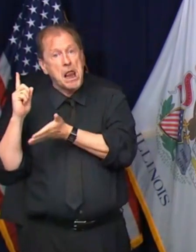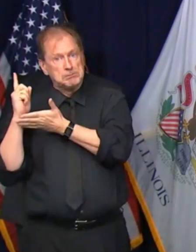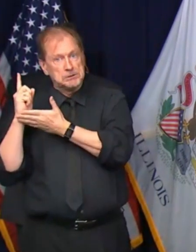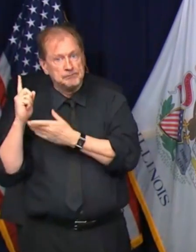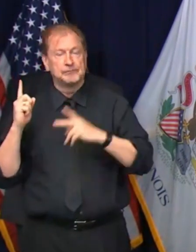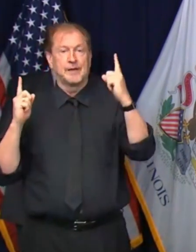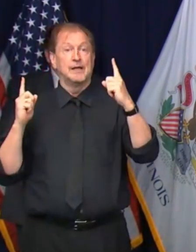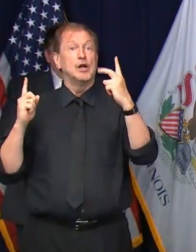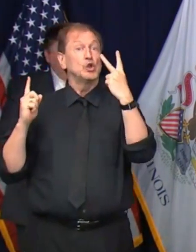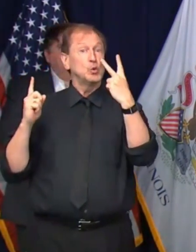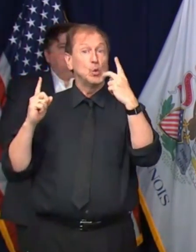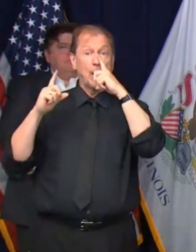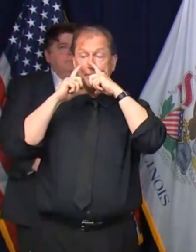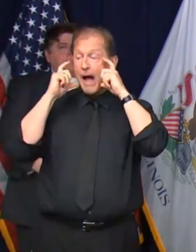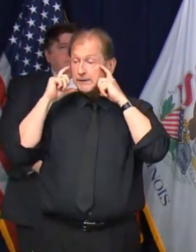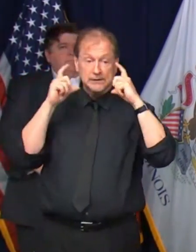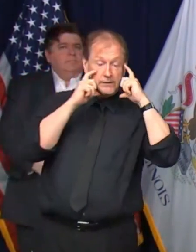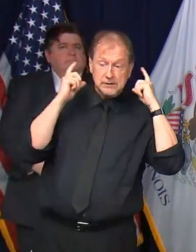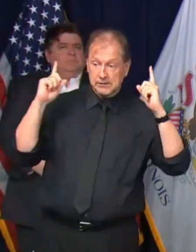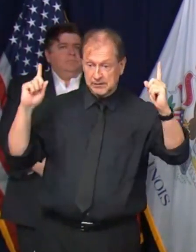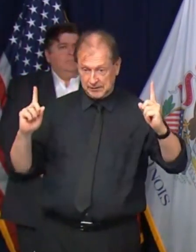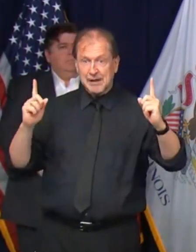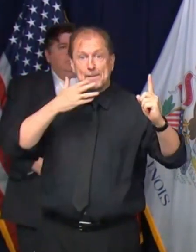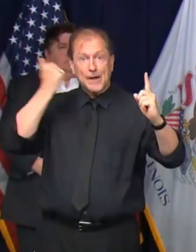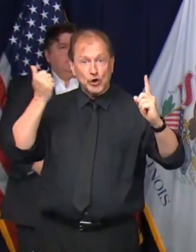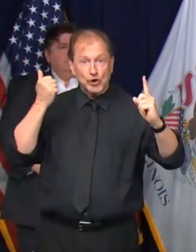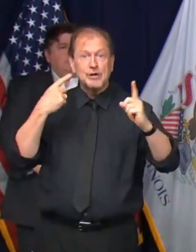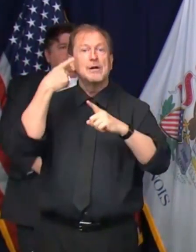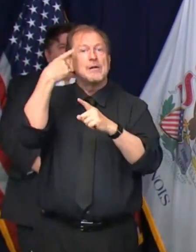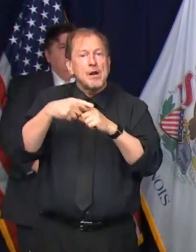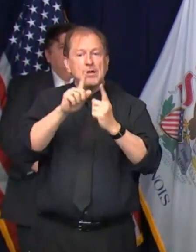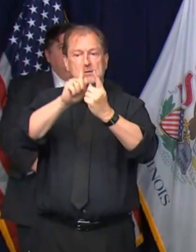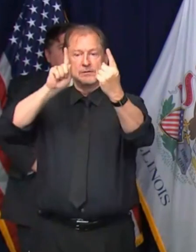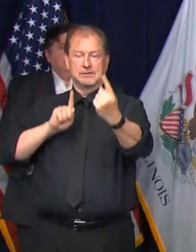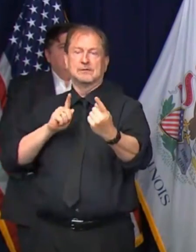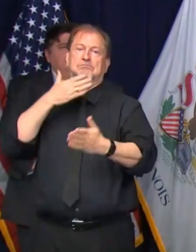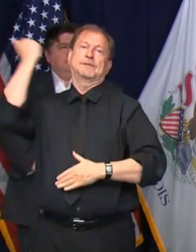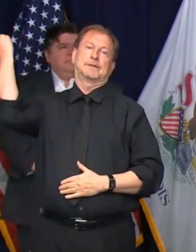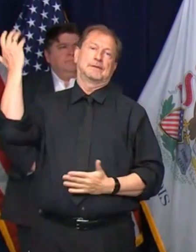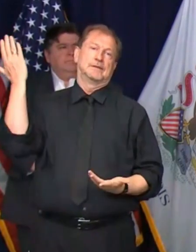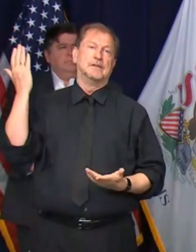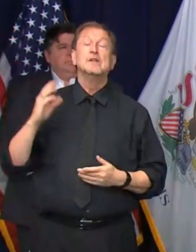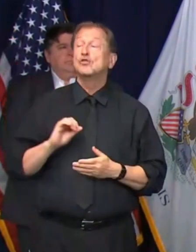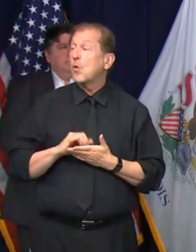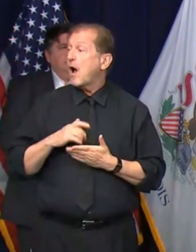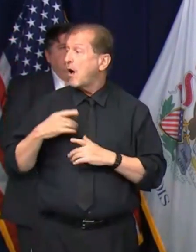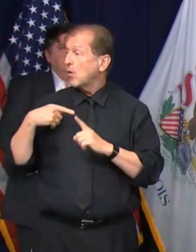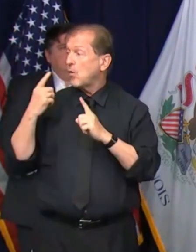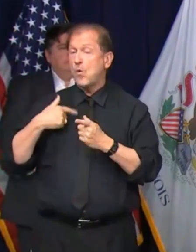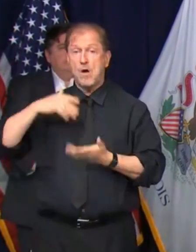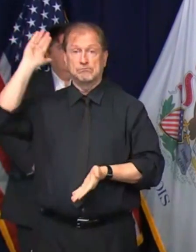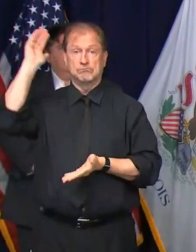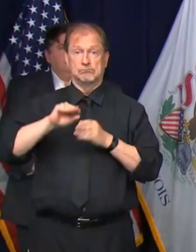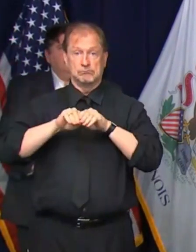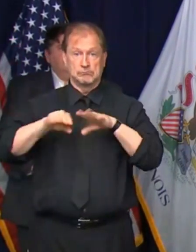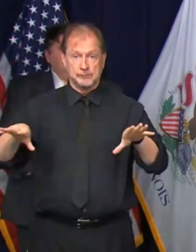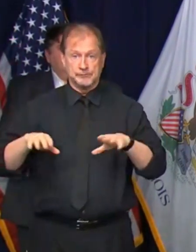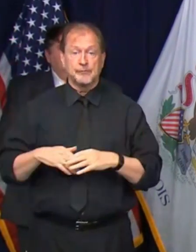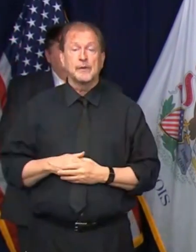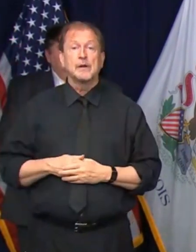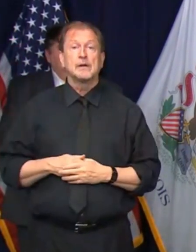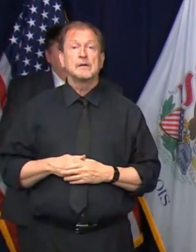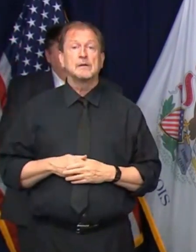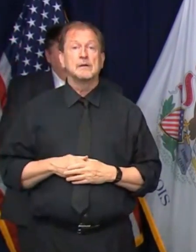think all of our goals should be to decrease transmission because, in fact, despite even having a negative